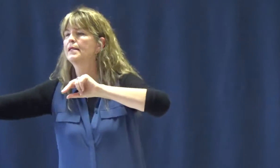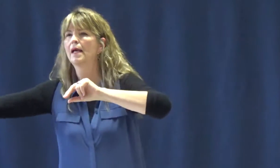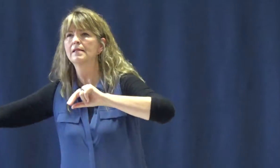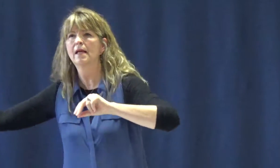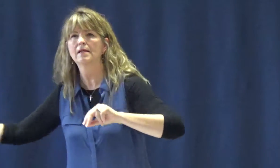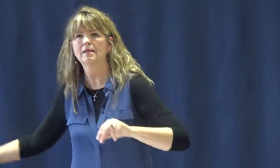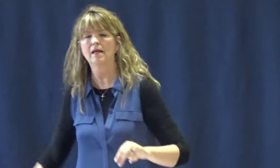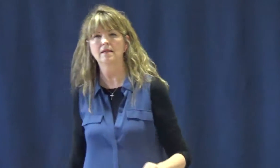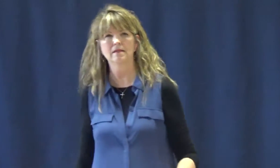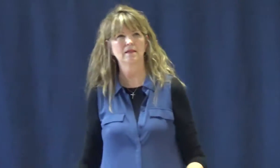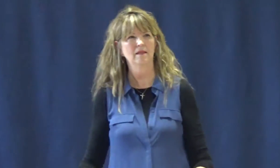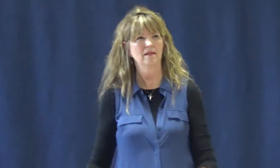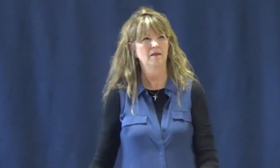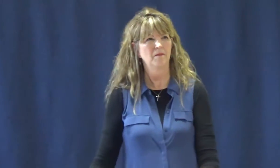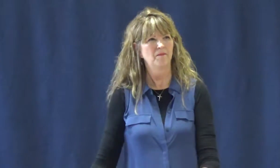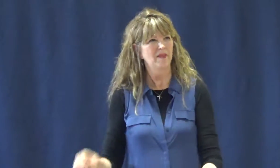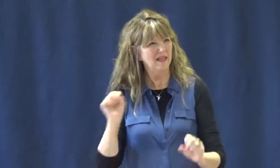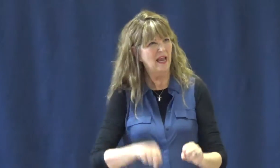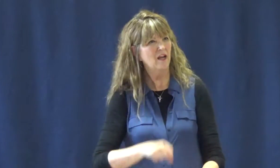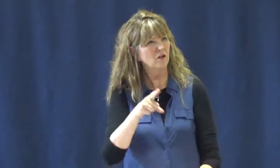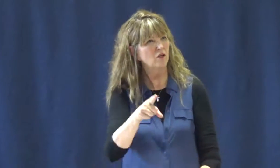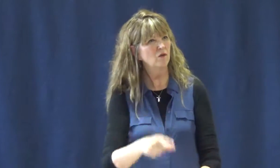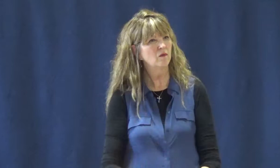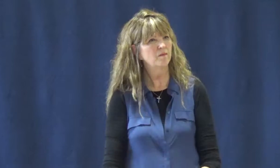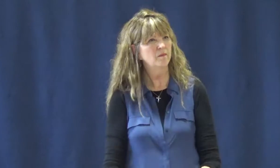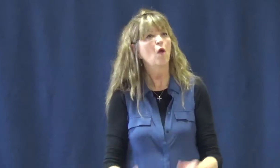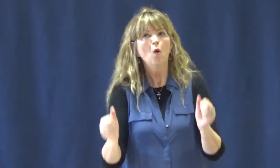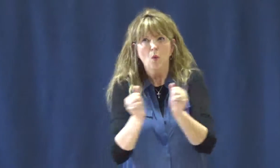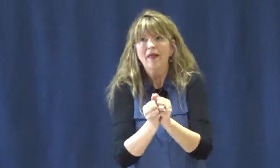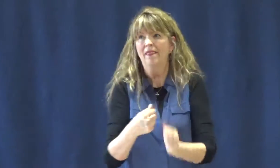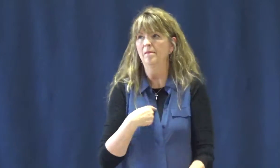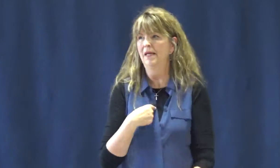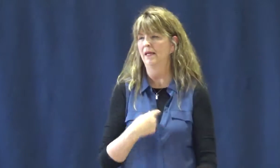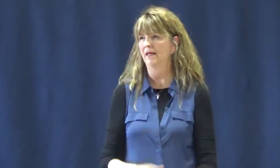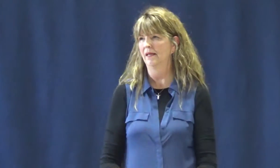no to people and to say yes to some? Can you